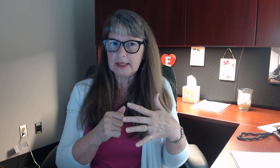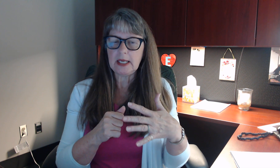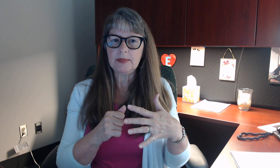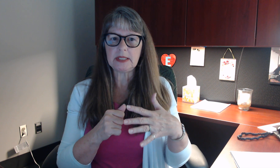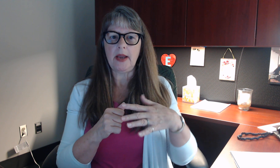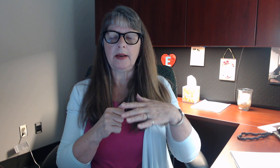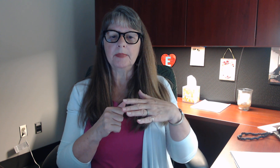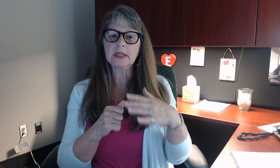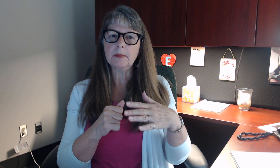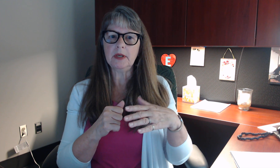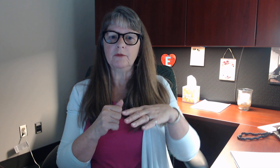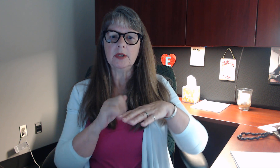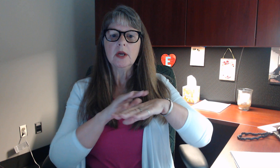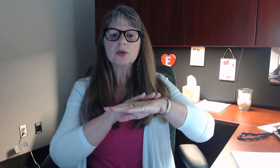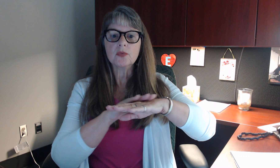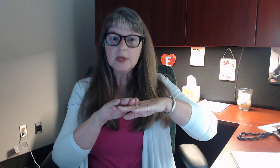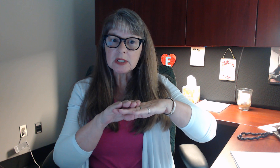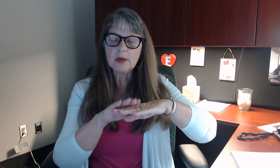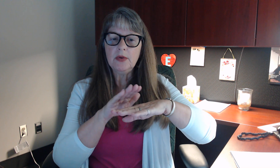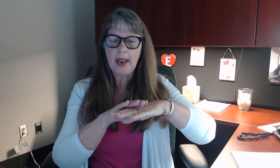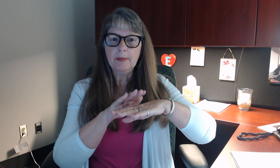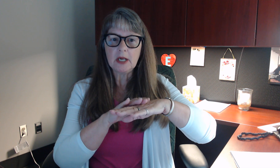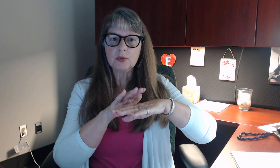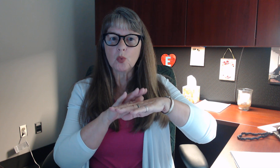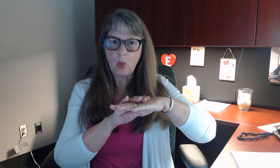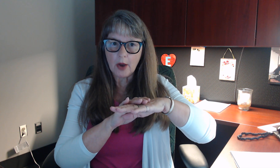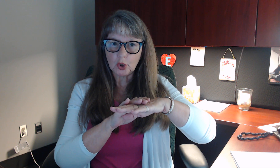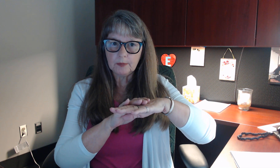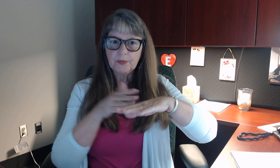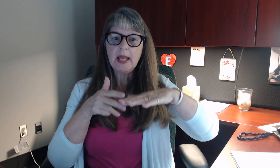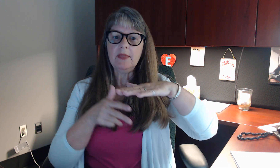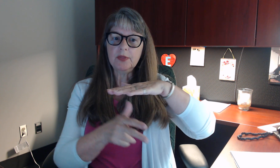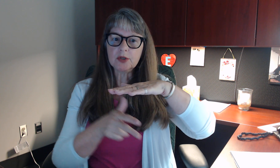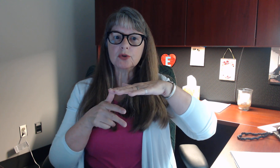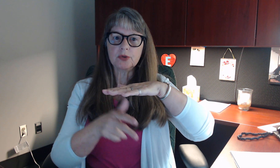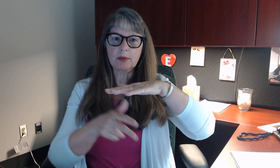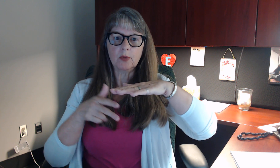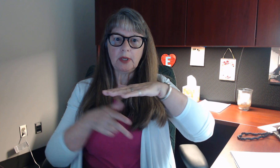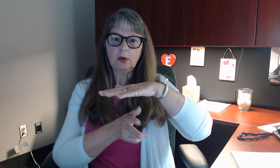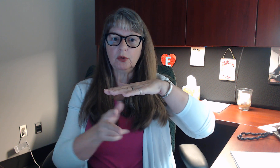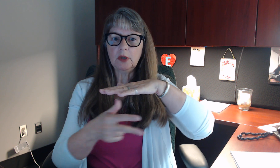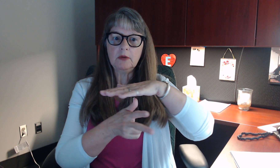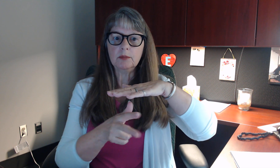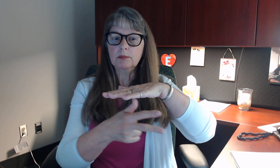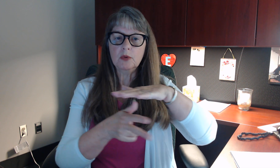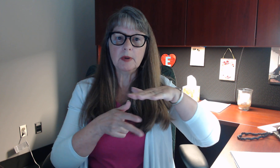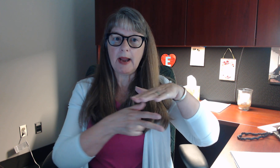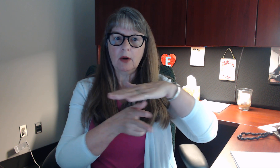same sign, but it's a little bit different. So this now becomes your water, and this is your submarine, or you could even move it about, right?